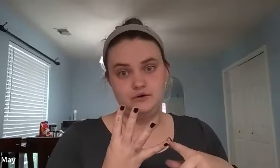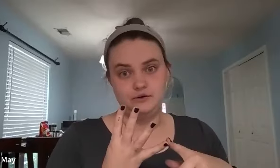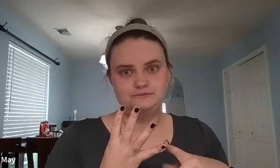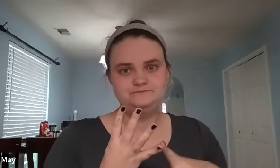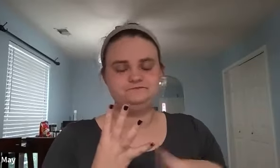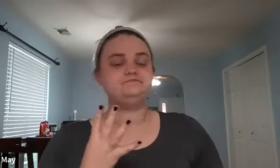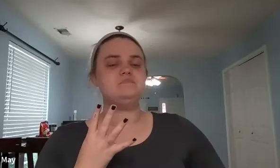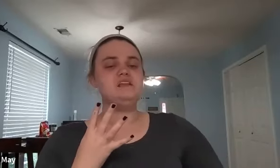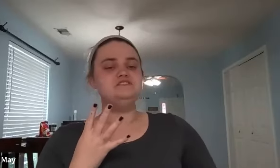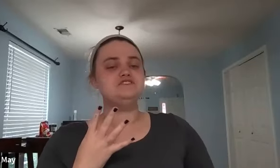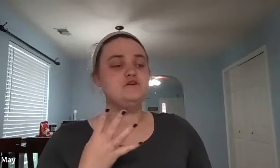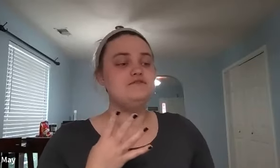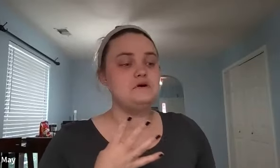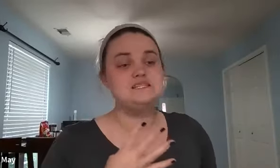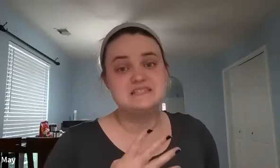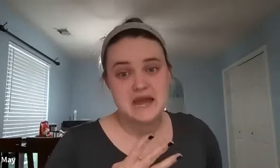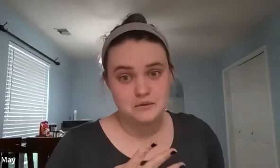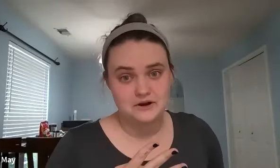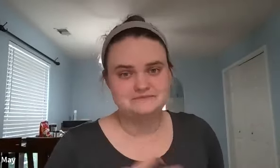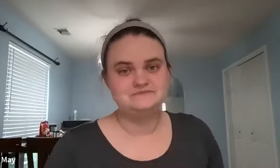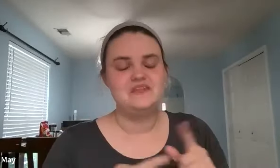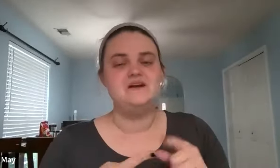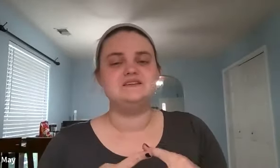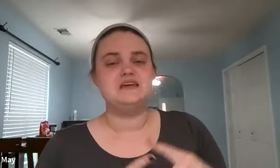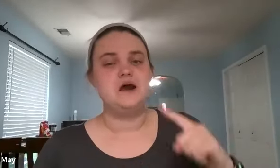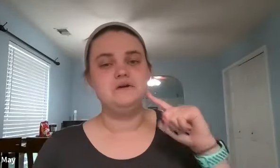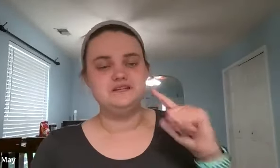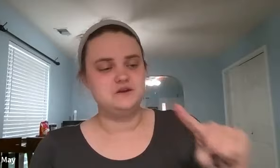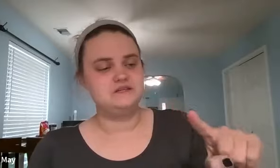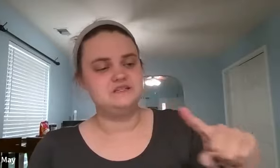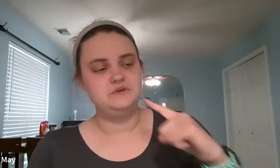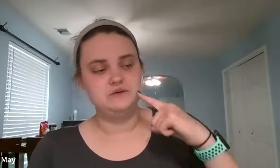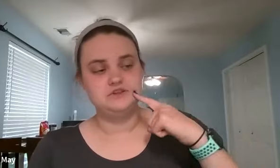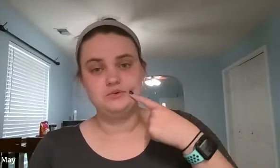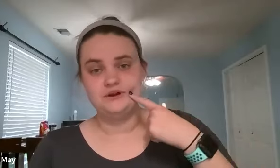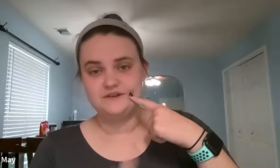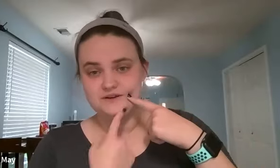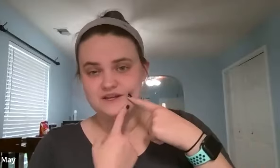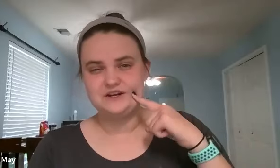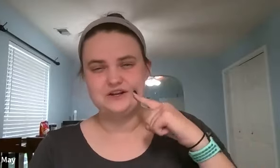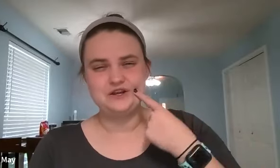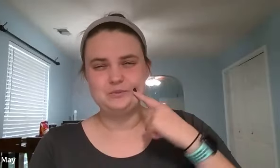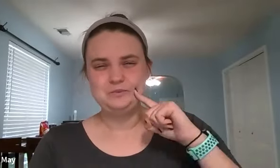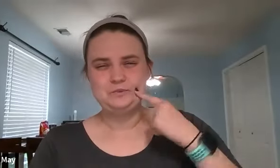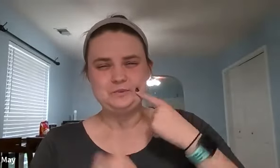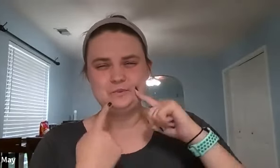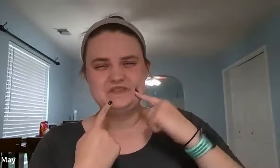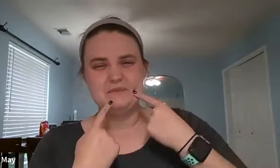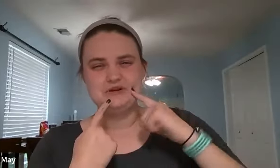cold. So for sour is going to be with your pointer finger here, and you're going to go with that pursed